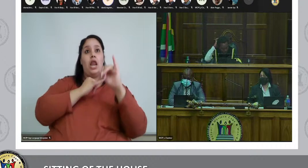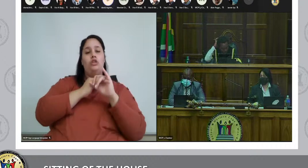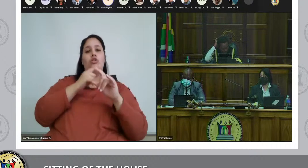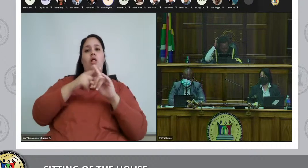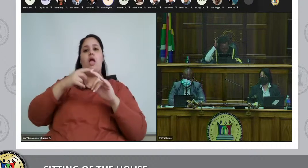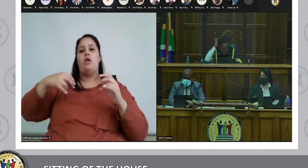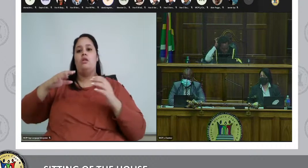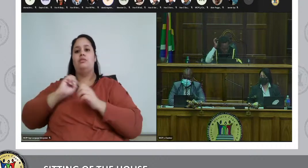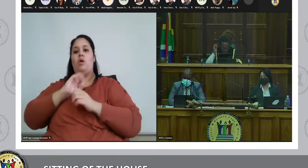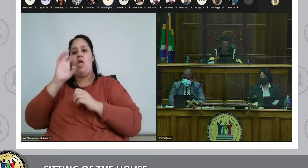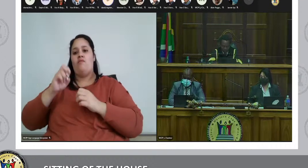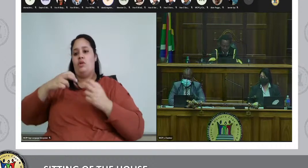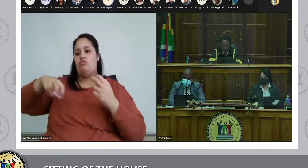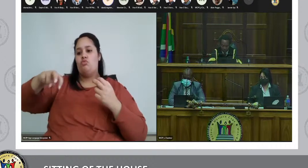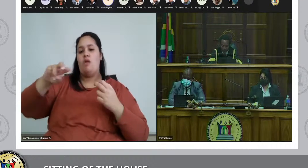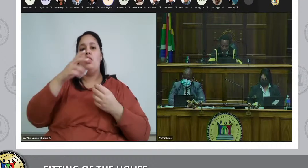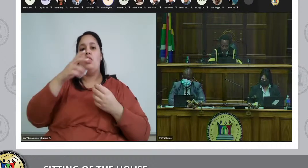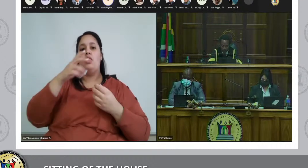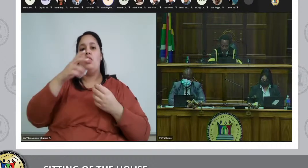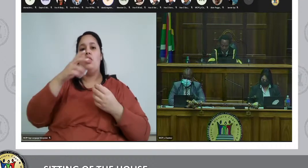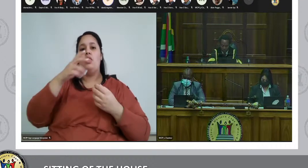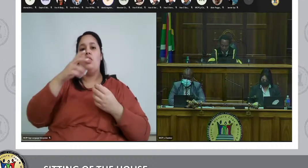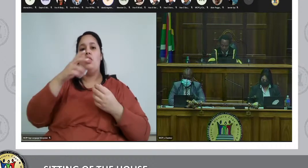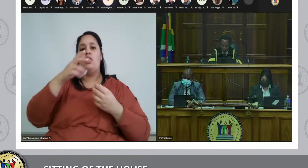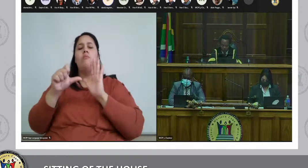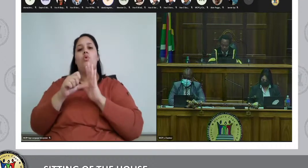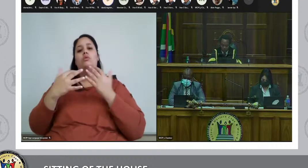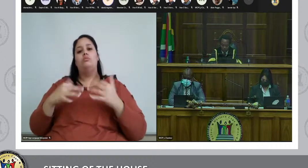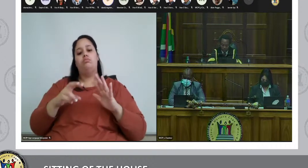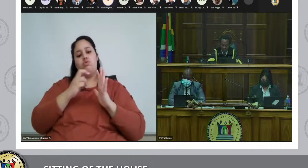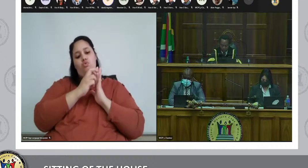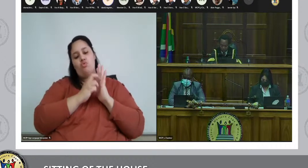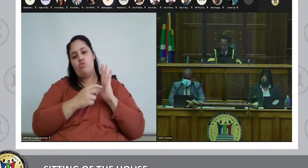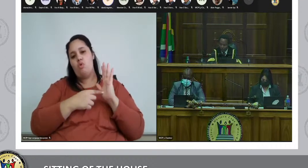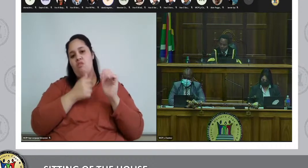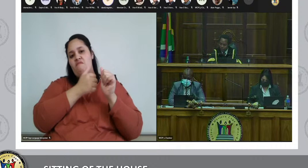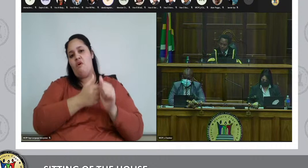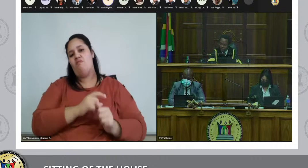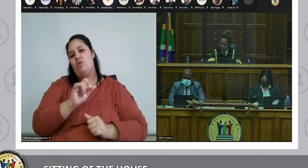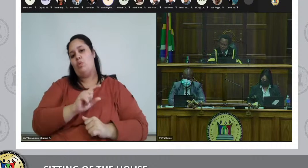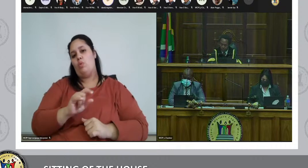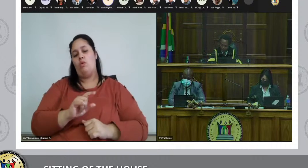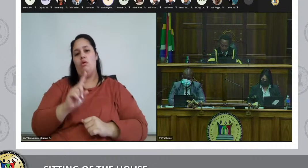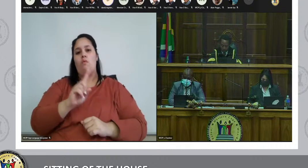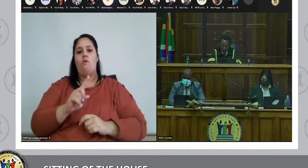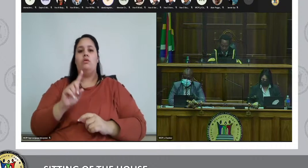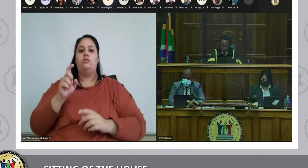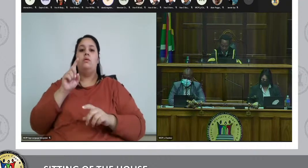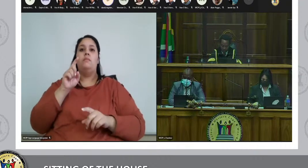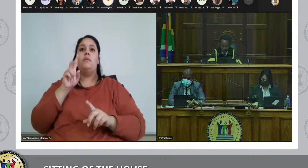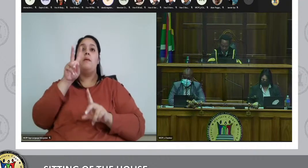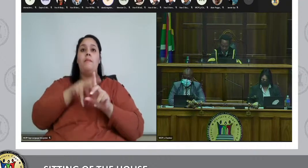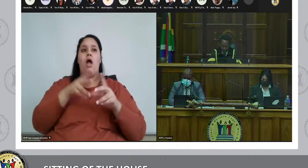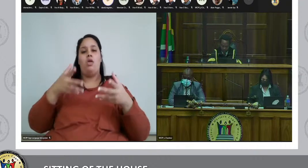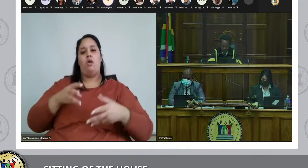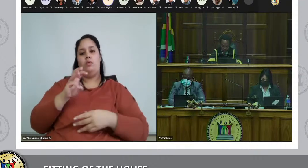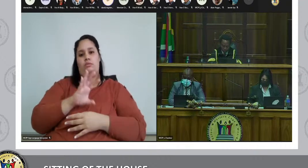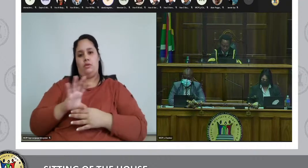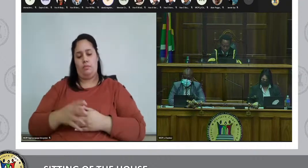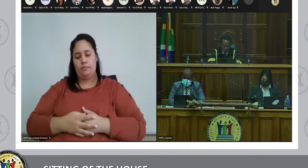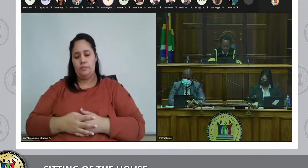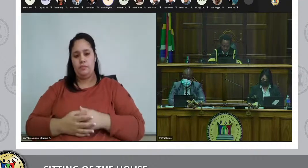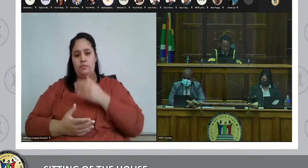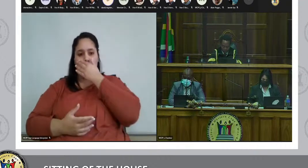travel and be informed about the important health and safety protocols that apply in the Western Cape. And for our efforts,